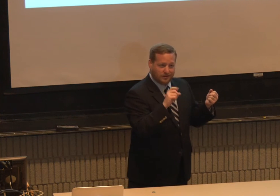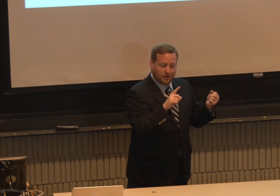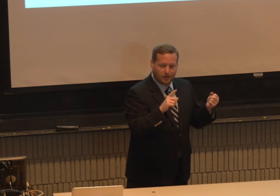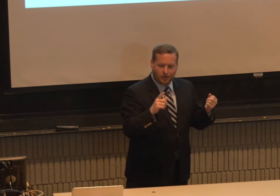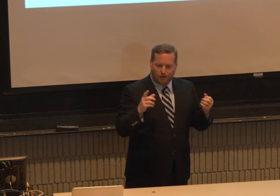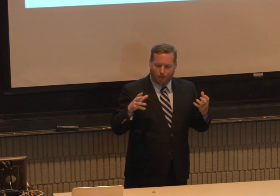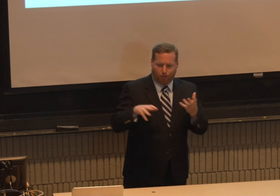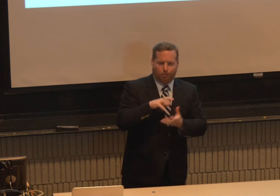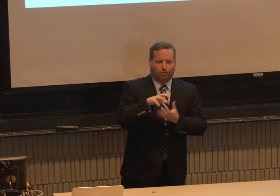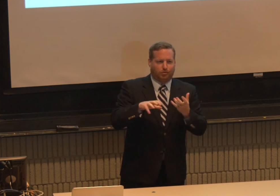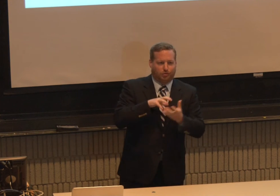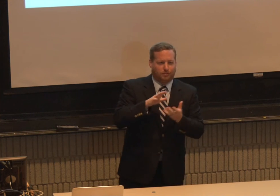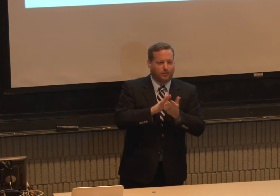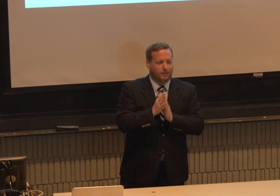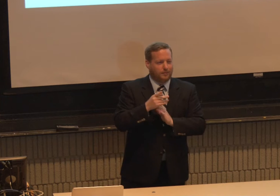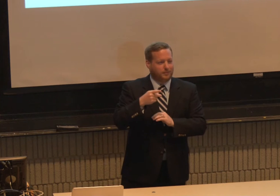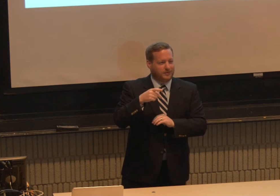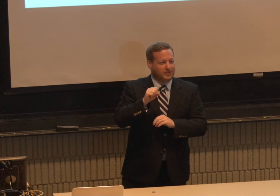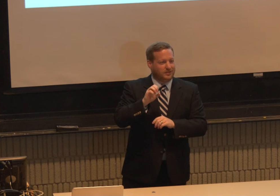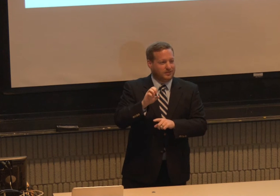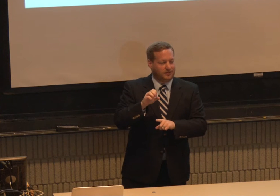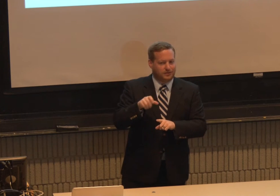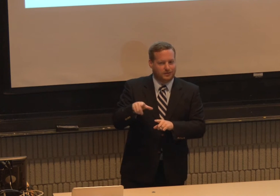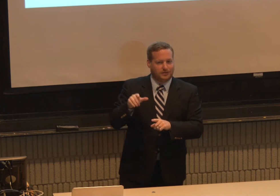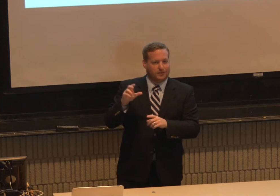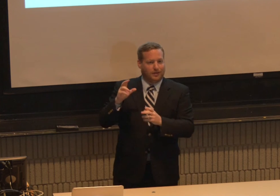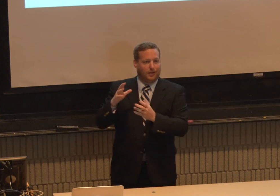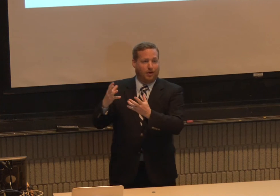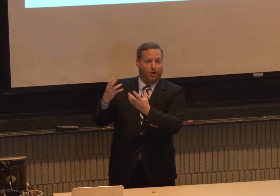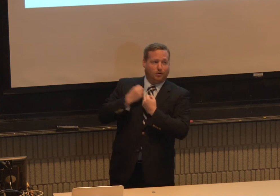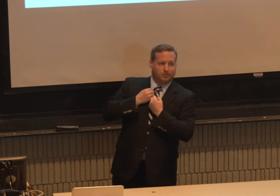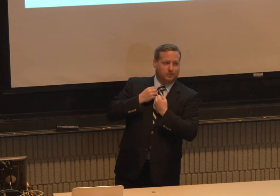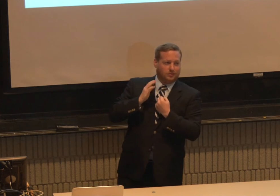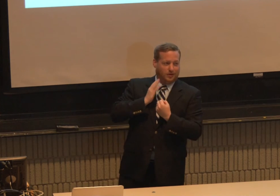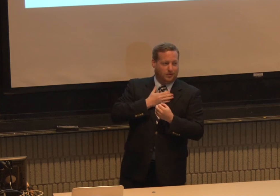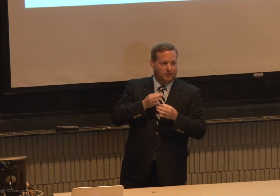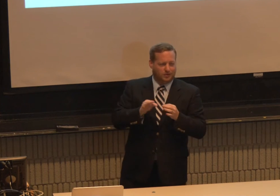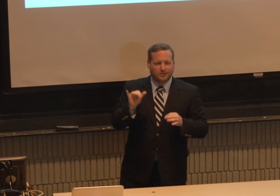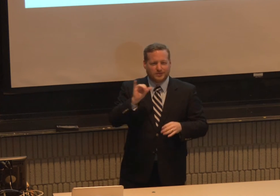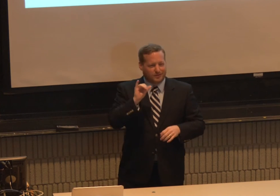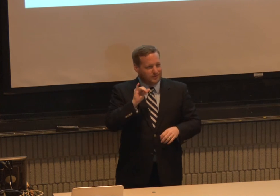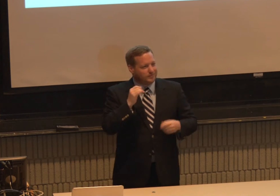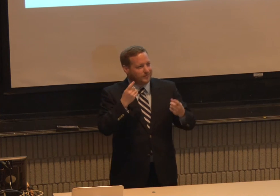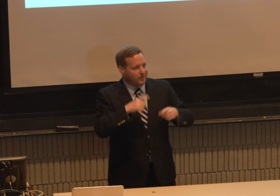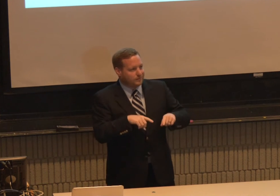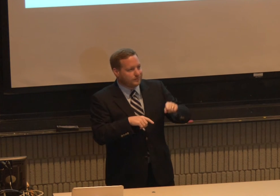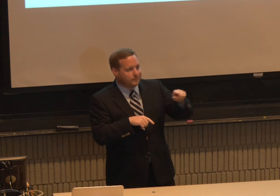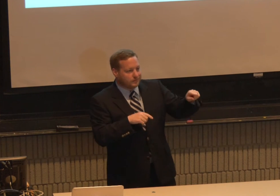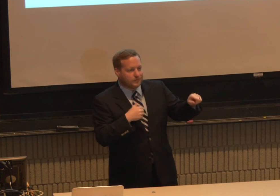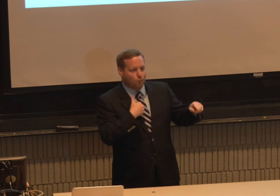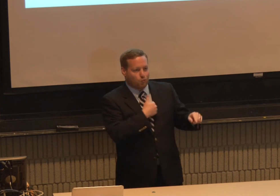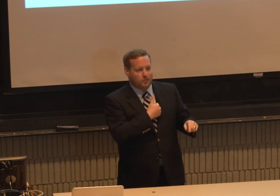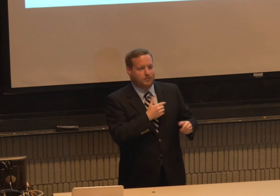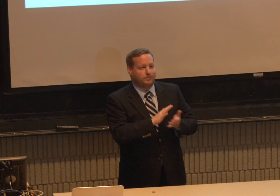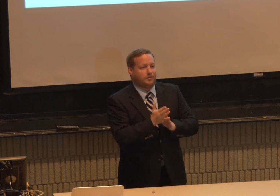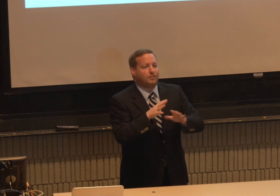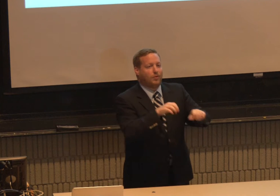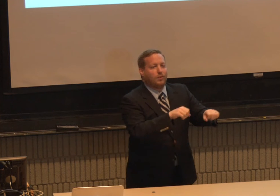often adopted by deaf people, and it kind of got the two languages often would get mixed up. So that is something